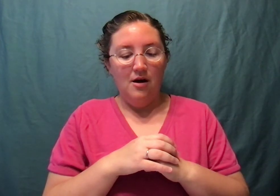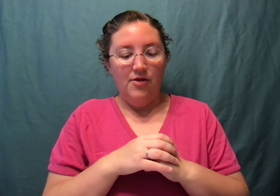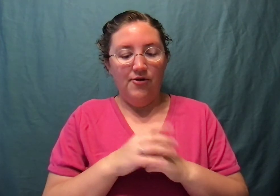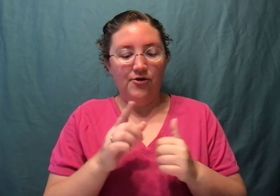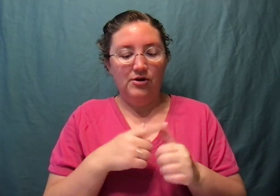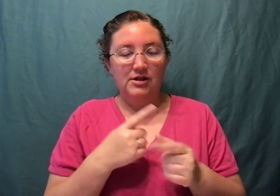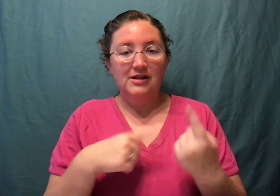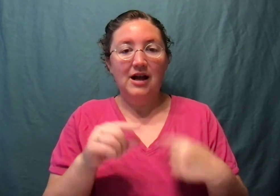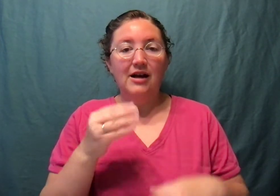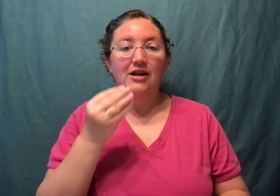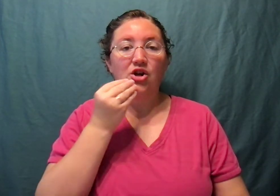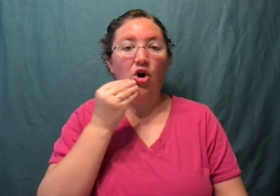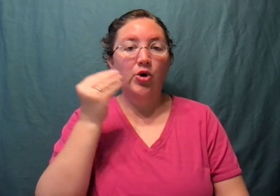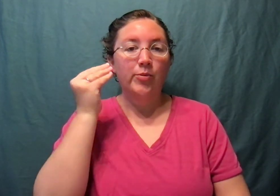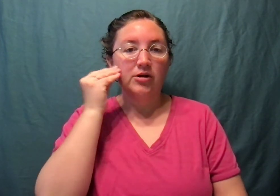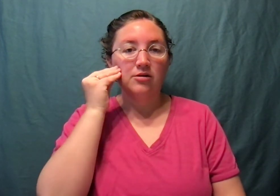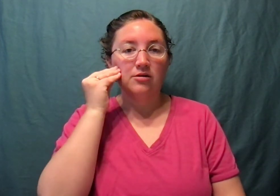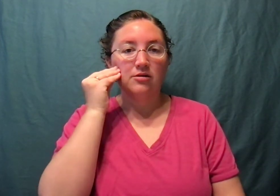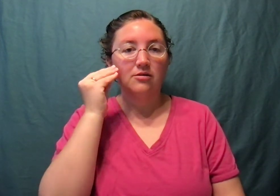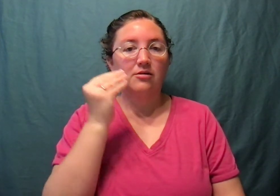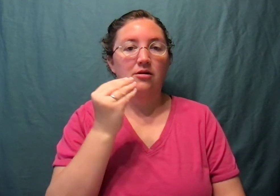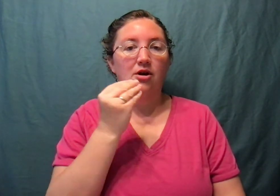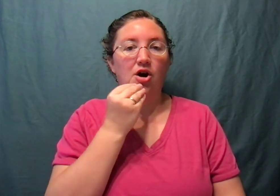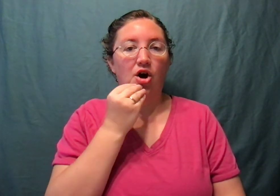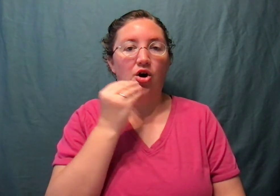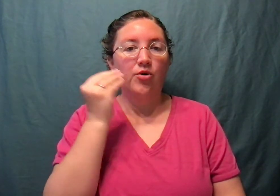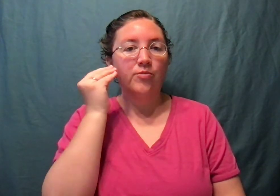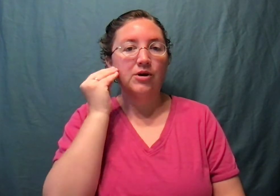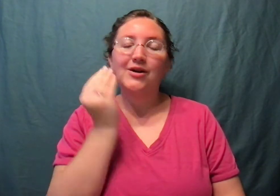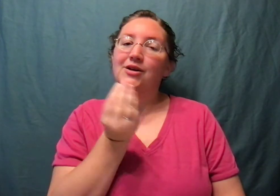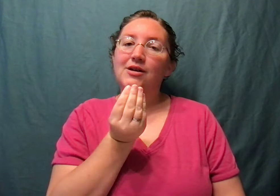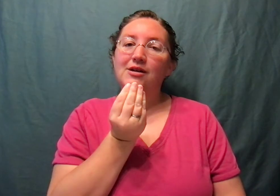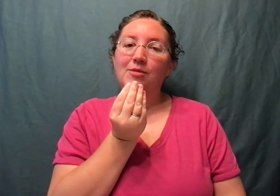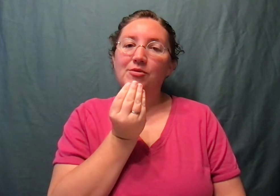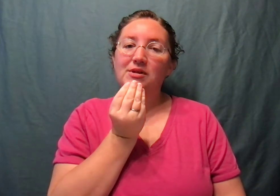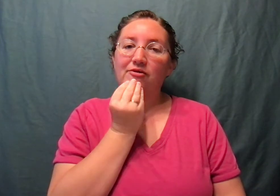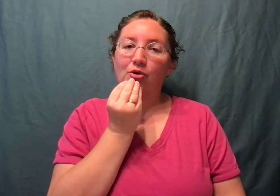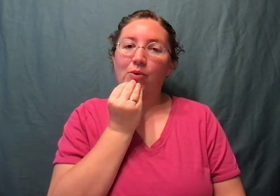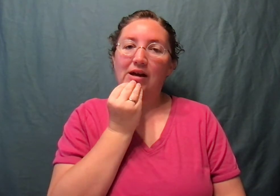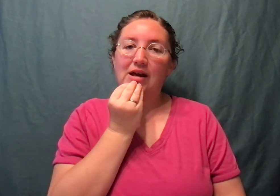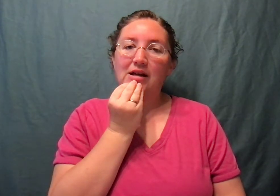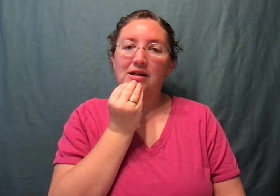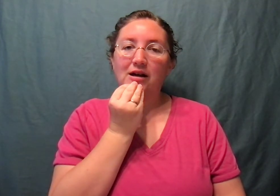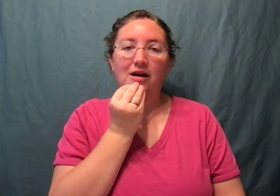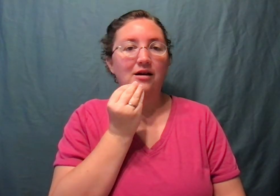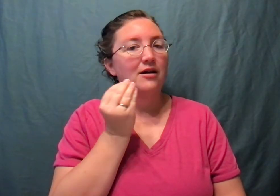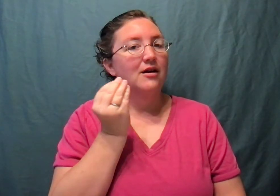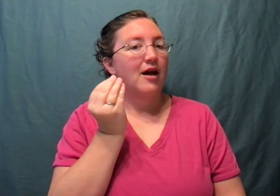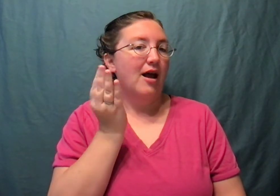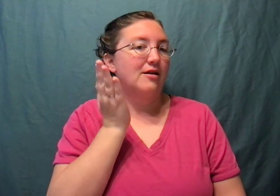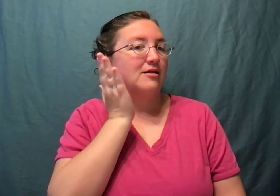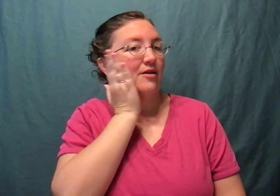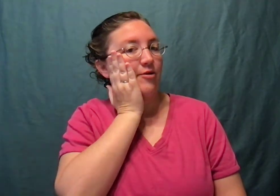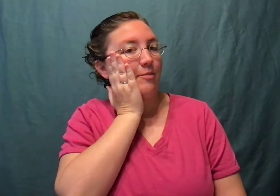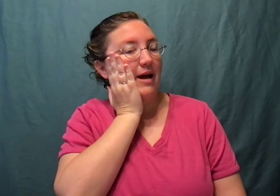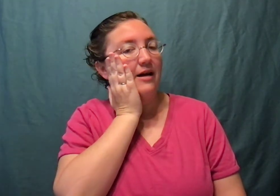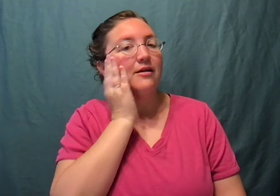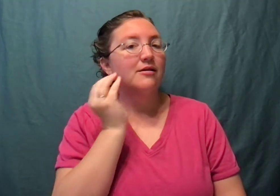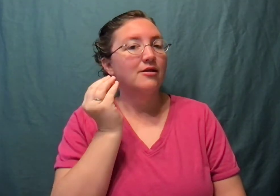The first sign is home. Home comes from the sign for eat and the sign for bed,